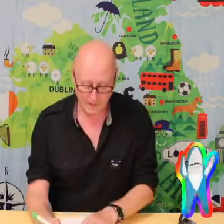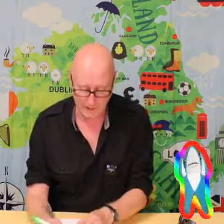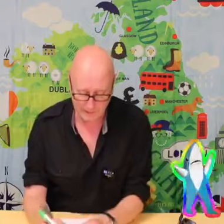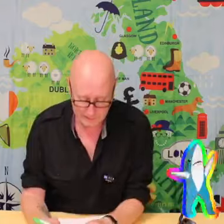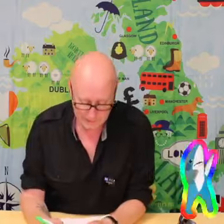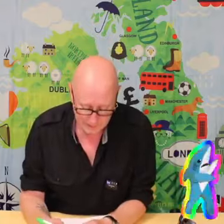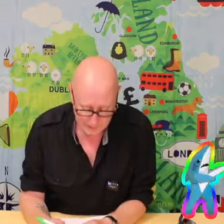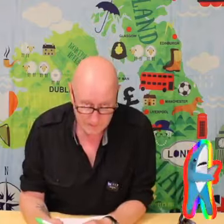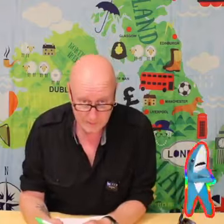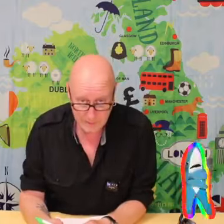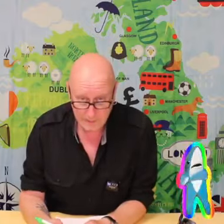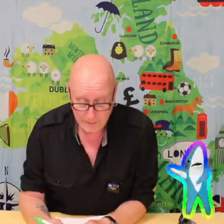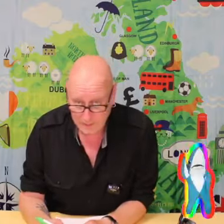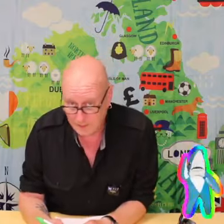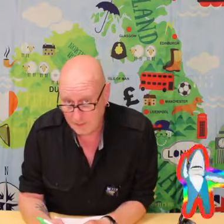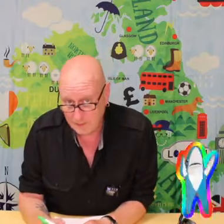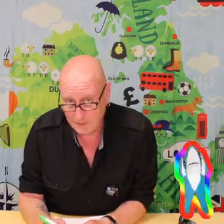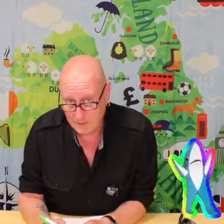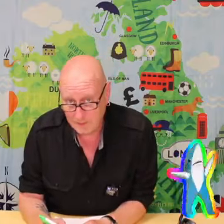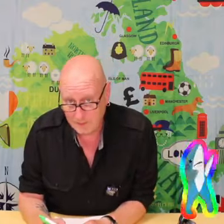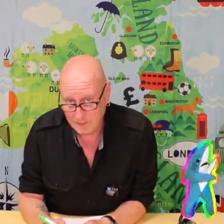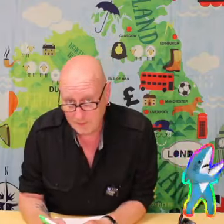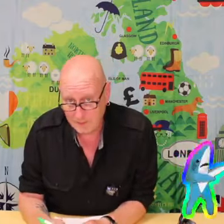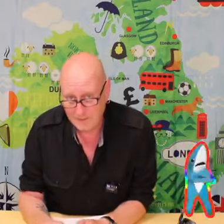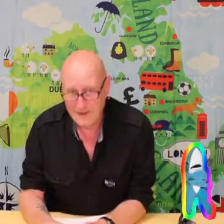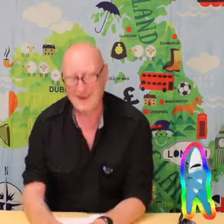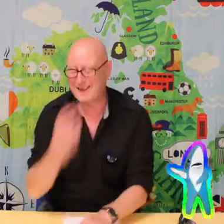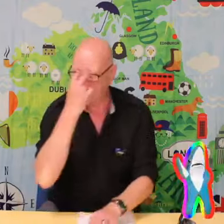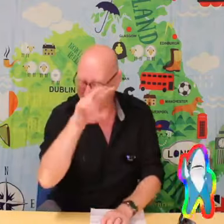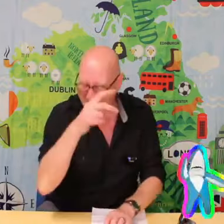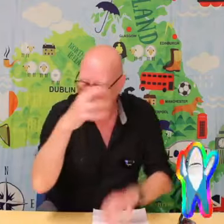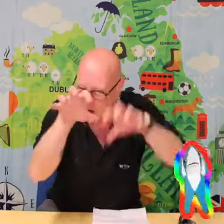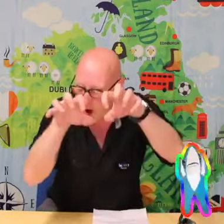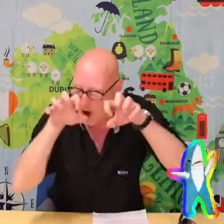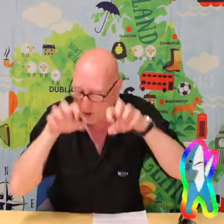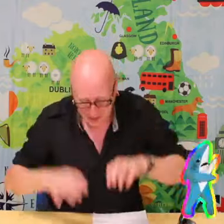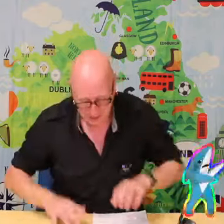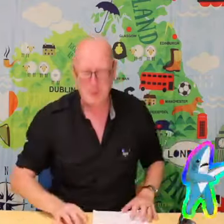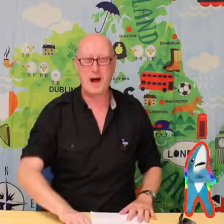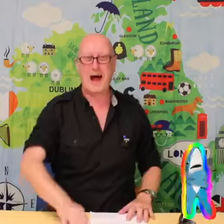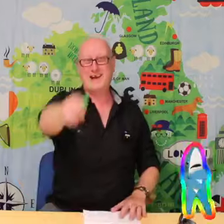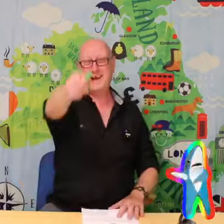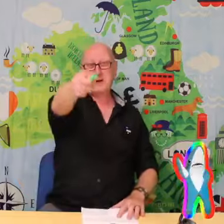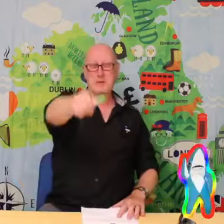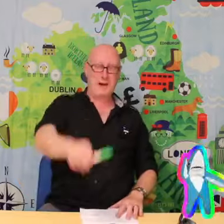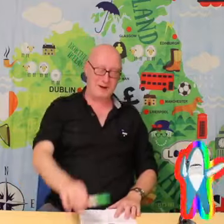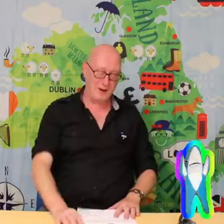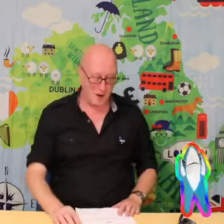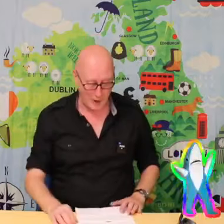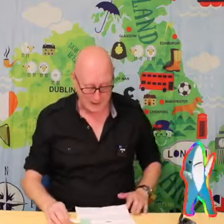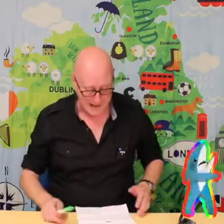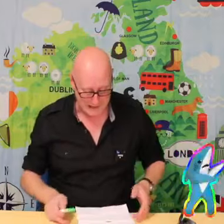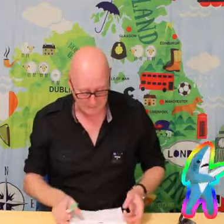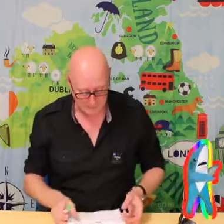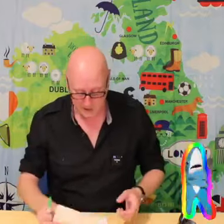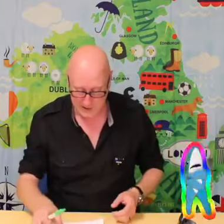being, Matthew's saying, I'm watching you like a hawk. Good man. Good man. Okay. Excellent. Signs of